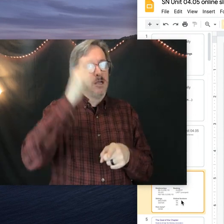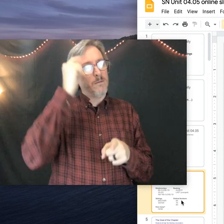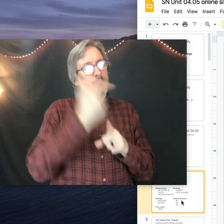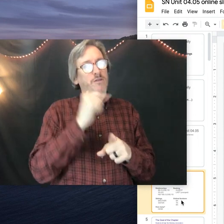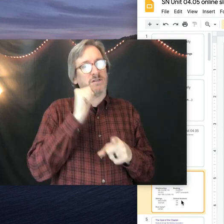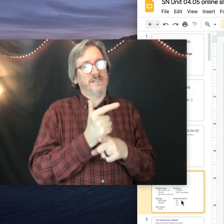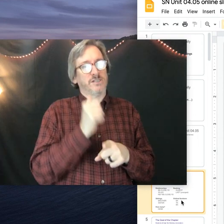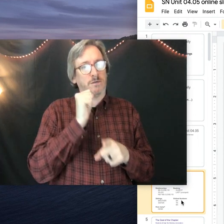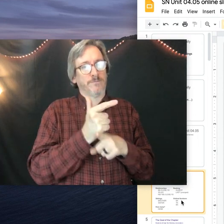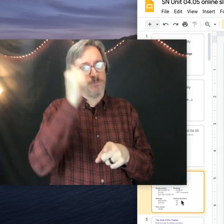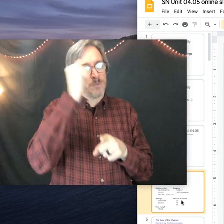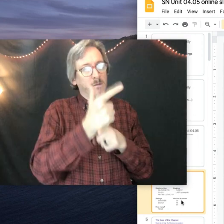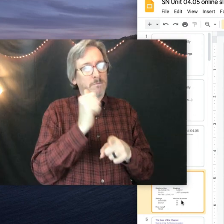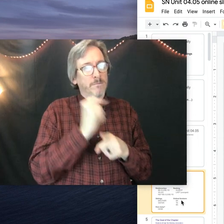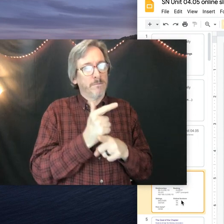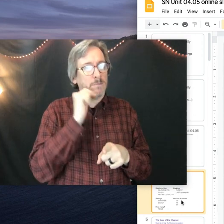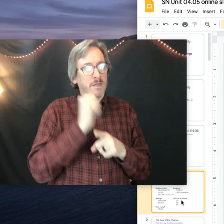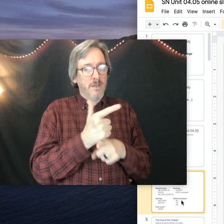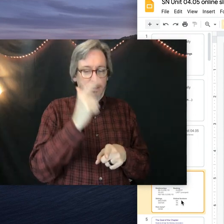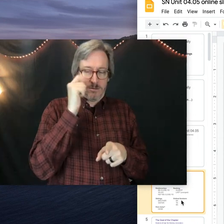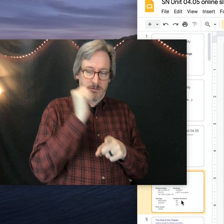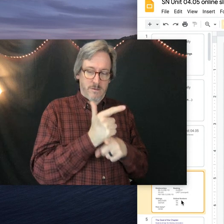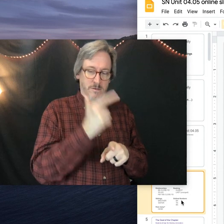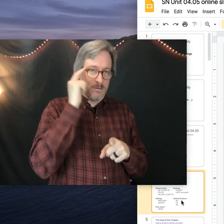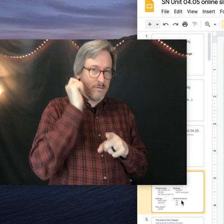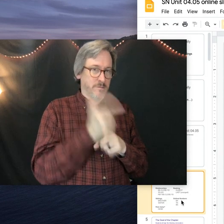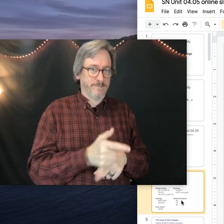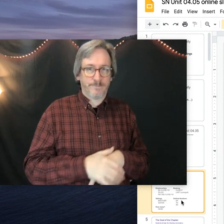meld, brother and sister.